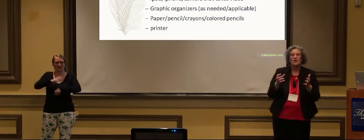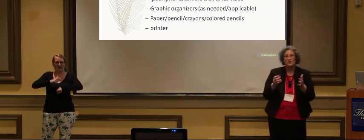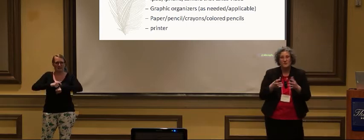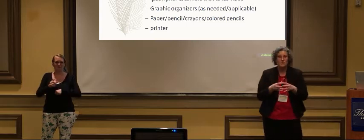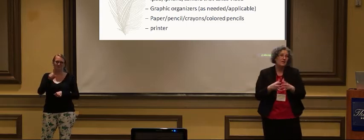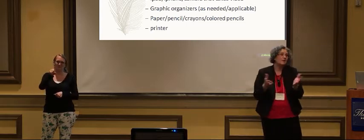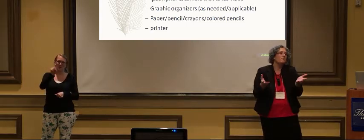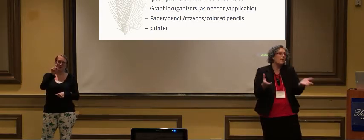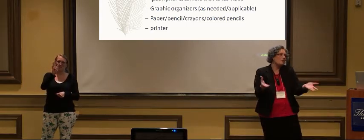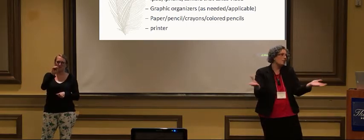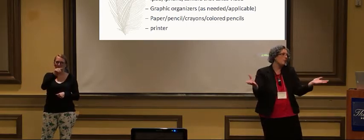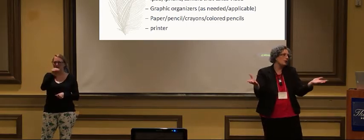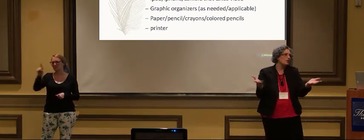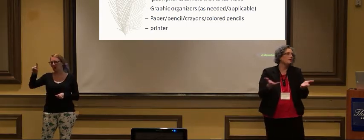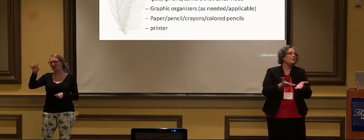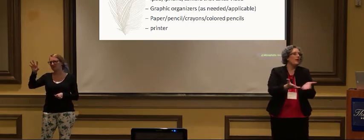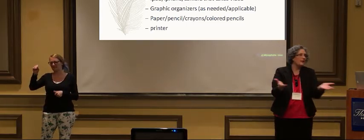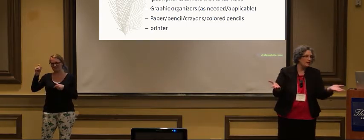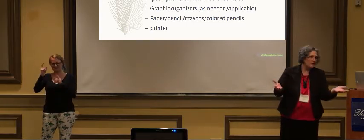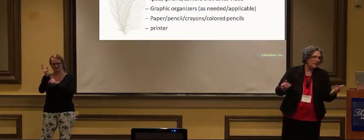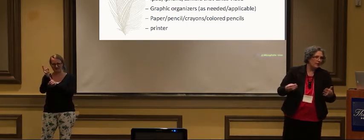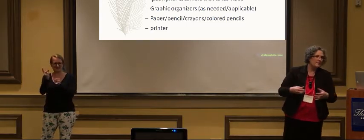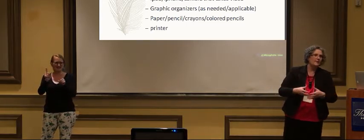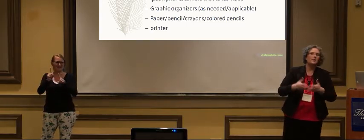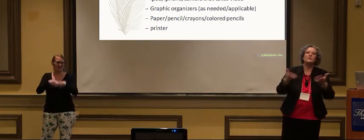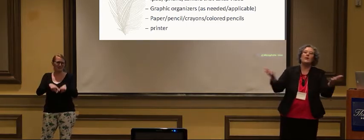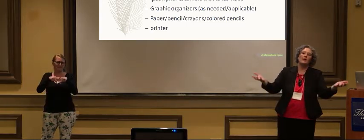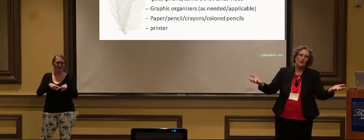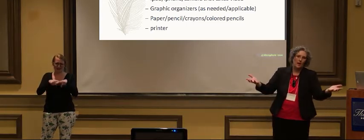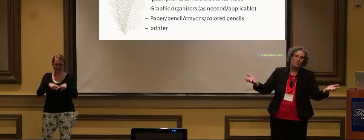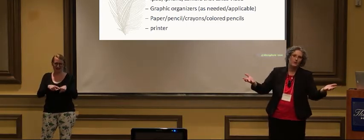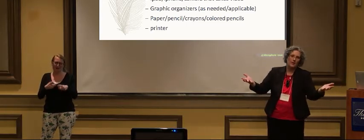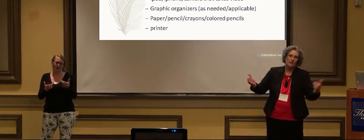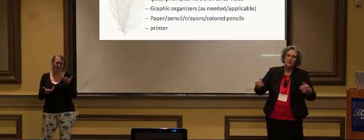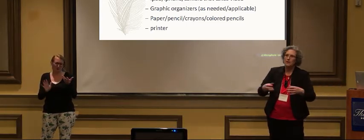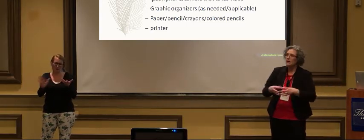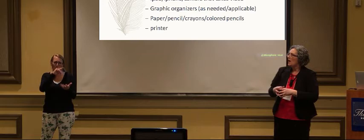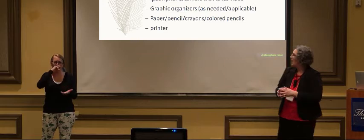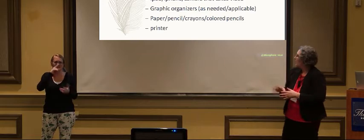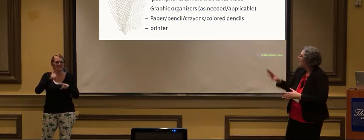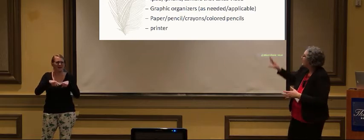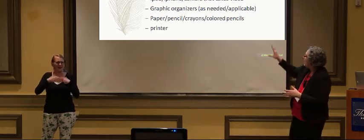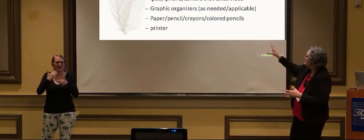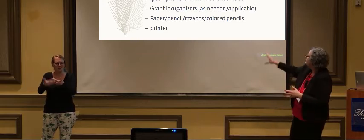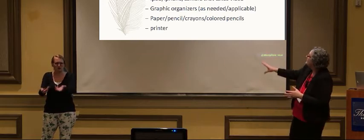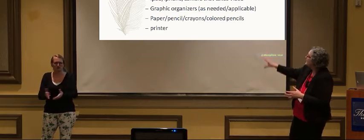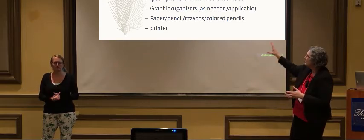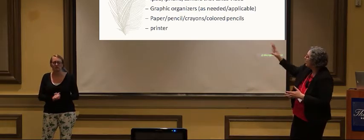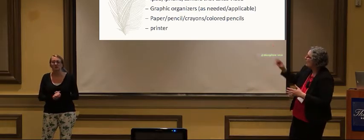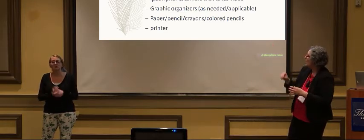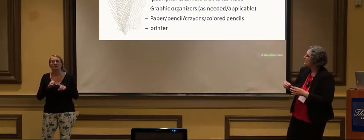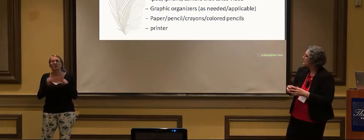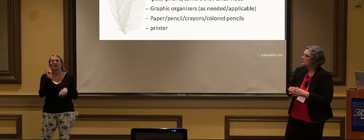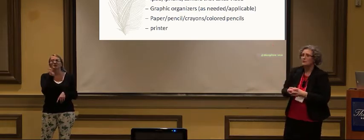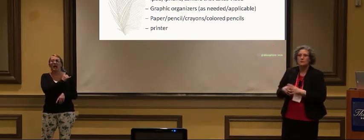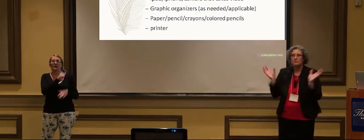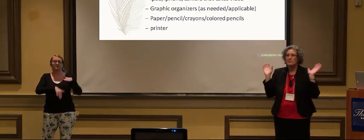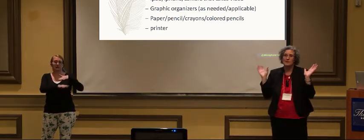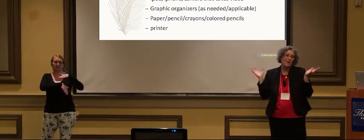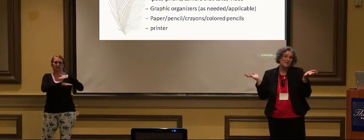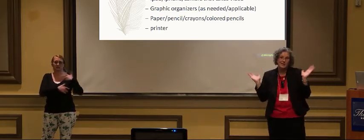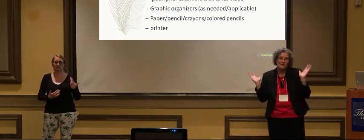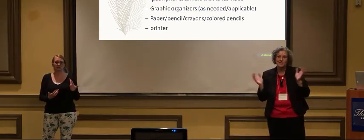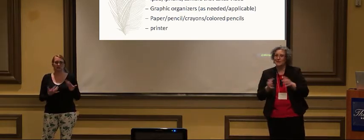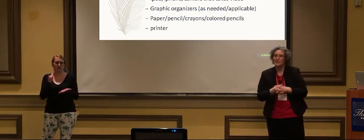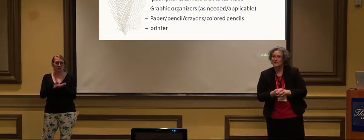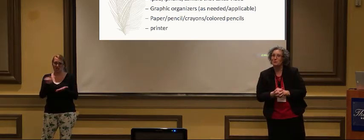140, 150 minutes, maybe more, depending on your kids, depending on how it works out. But that's bare bones.